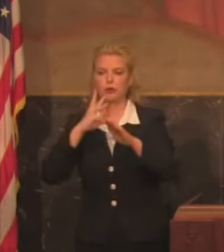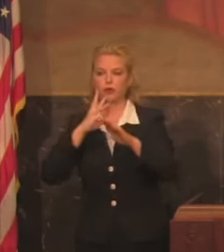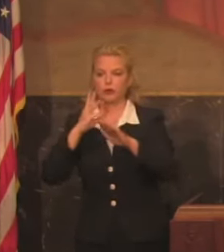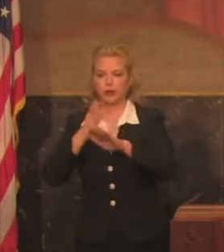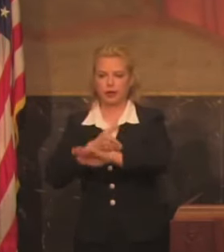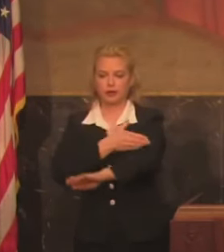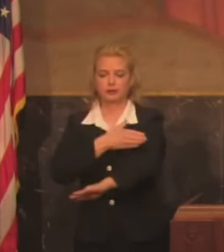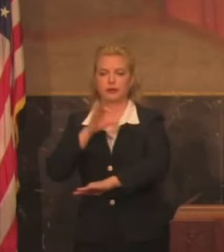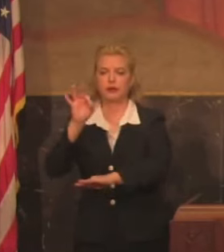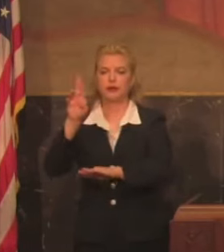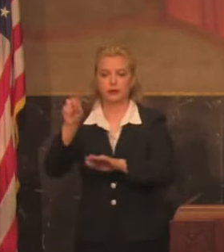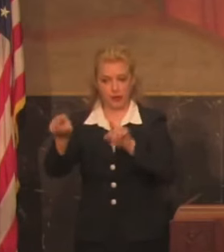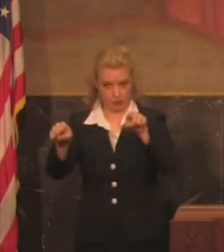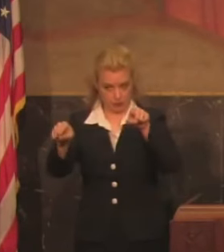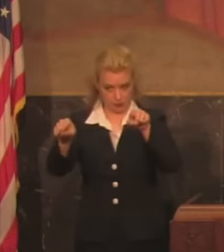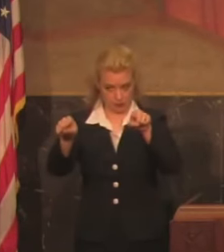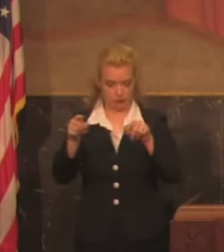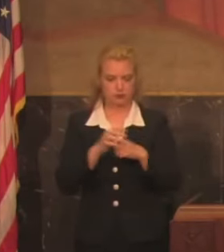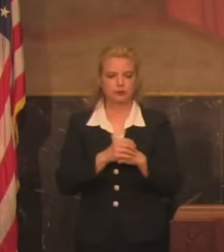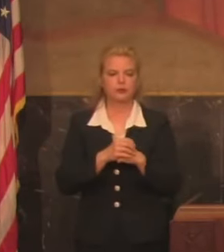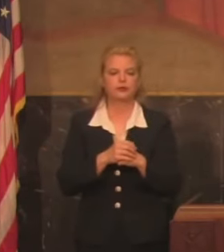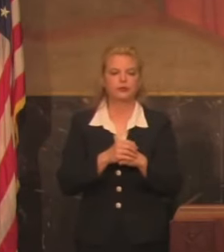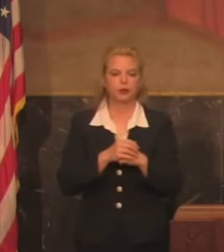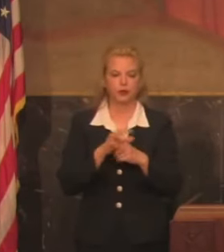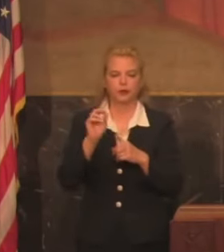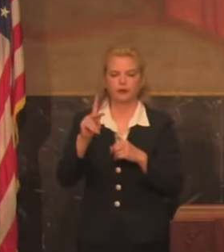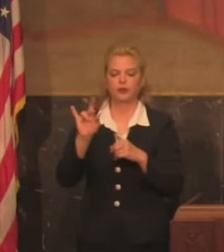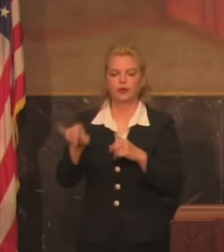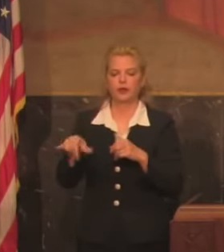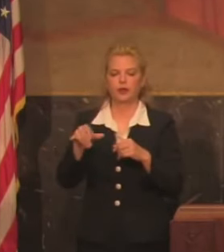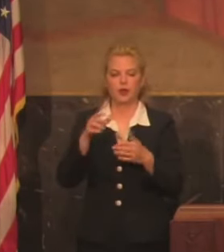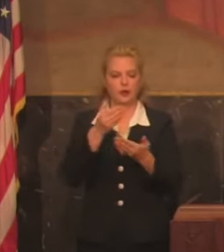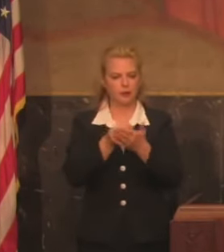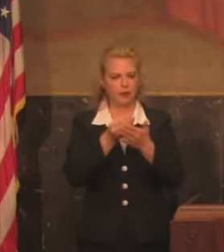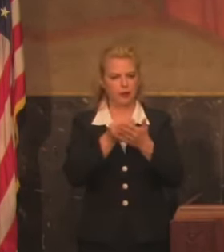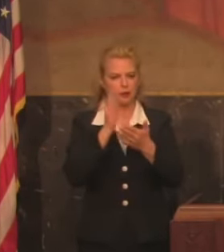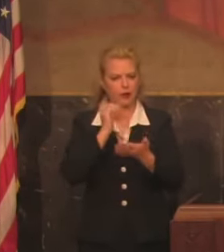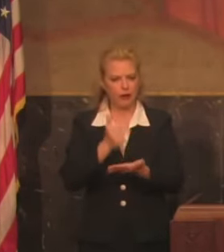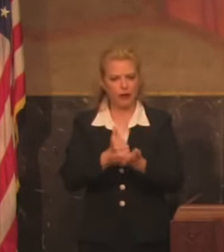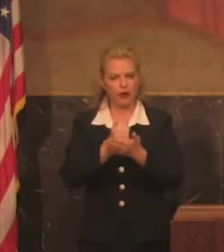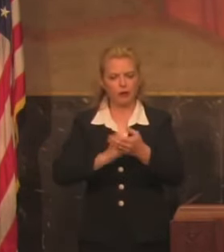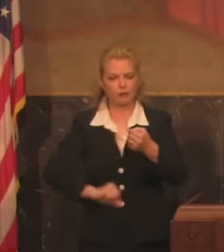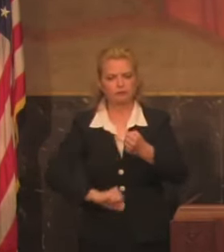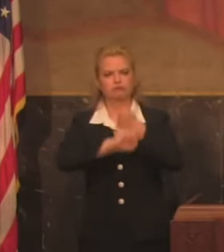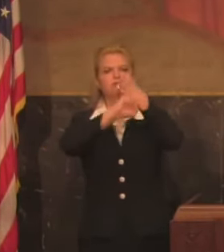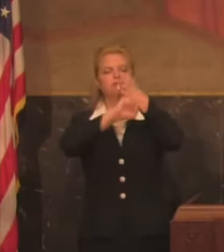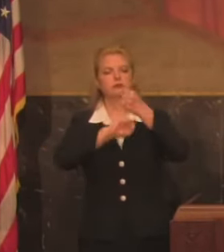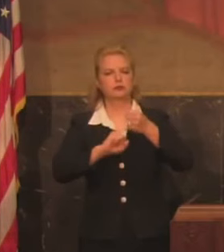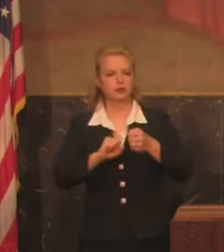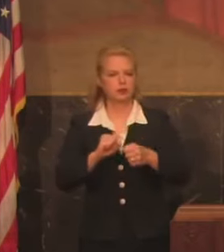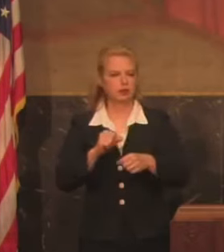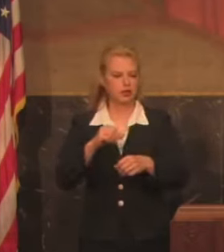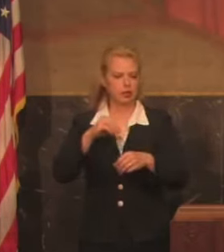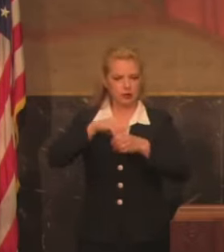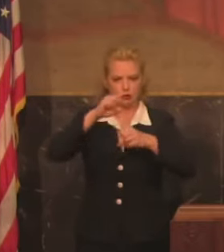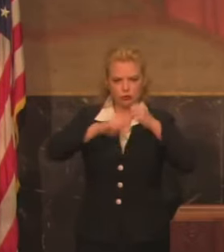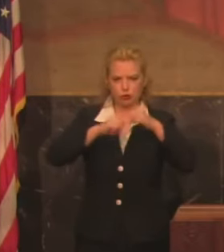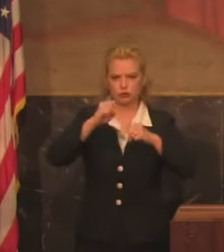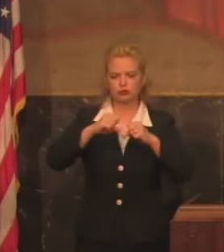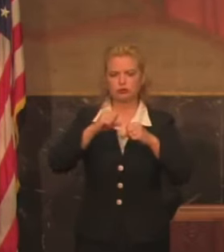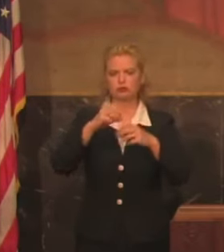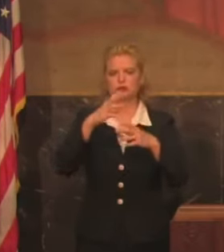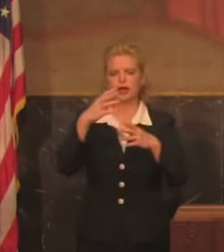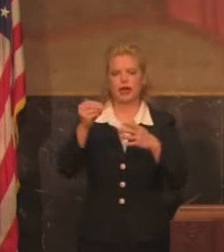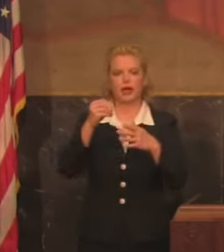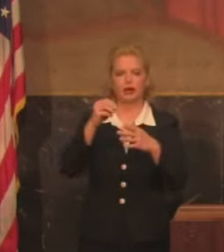Fund. Among other things, these dollars are going to help jumpstart and improve infrastructure, sewer treatment plants, and water projects